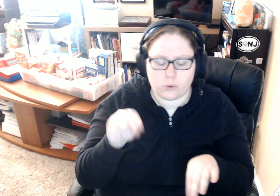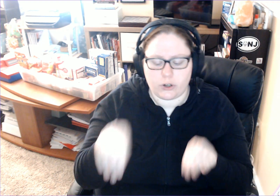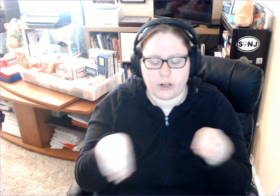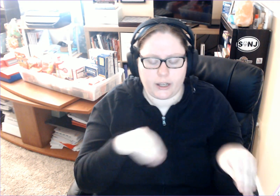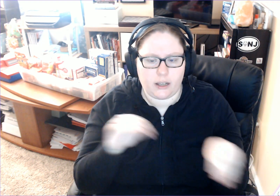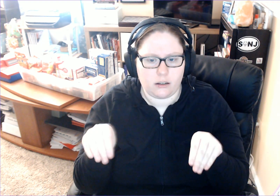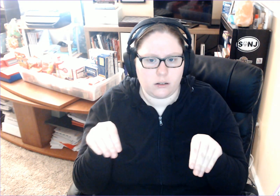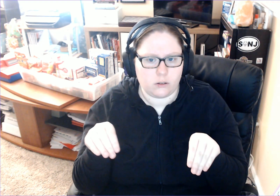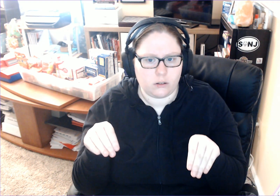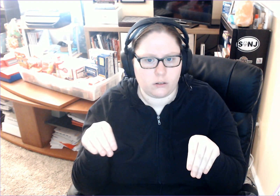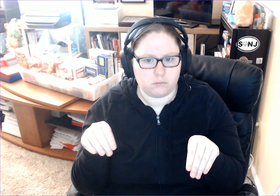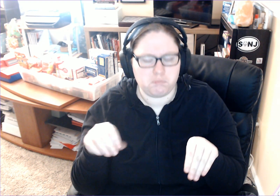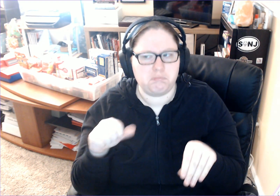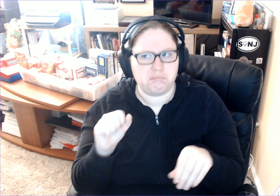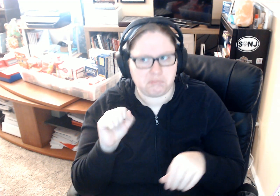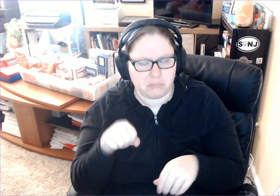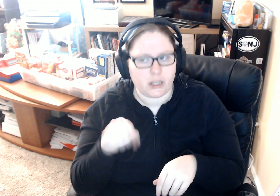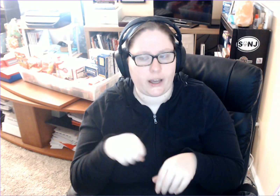Sorting. Yeah.